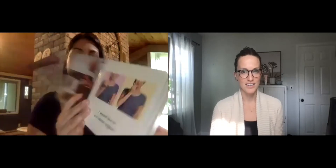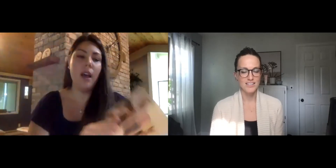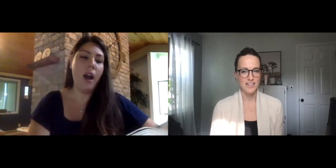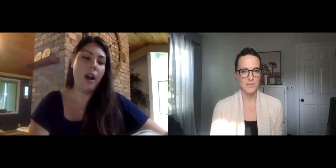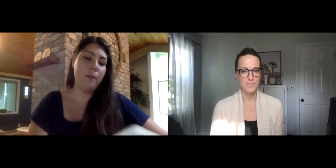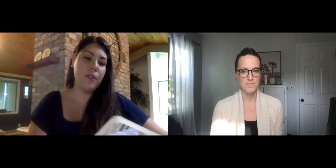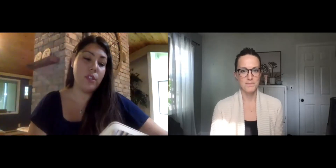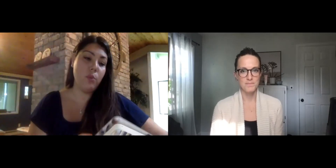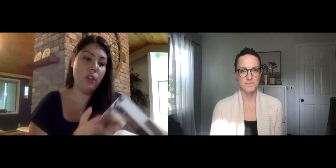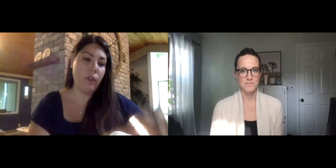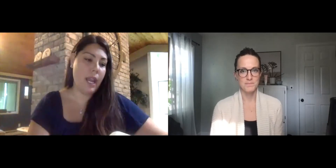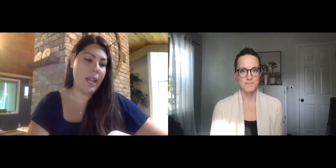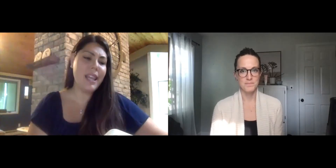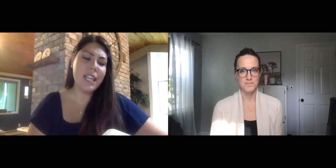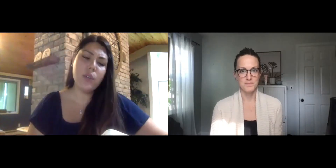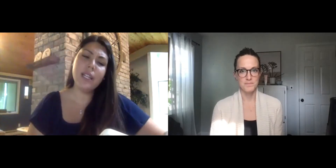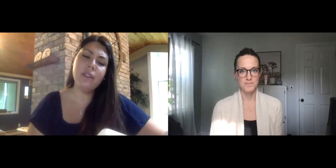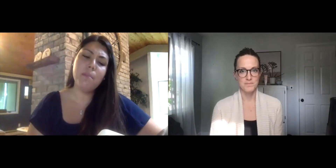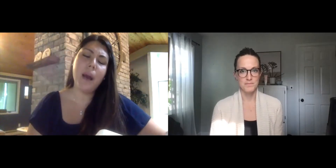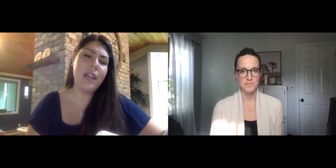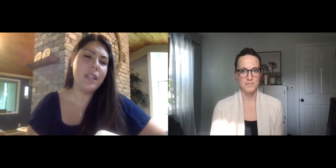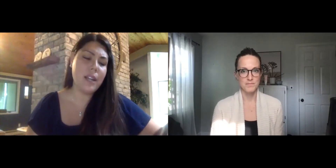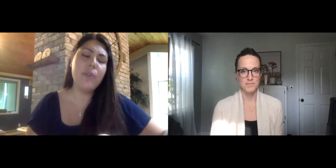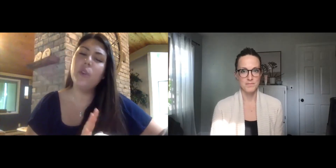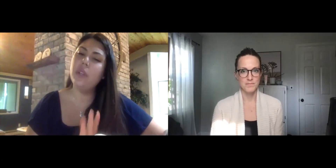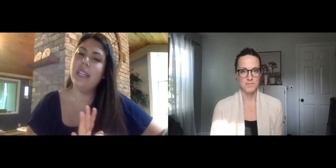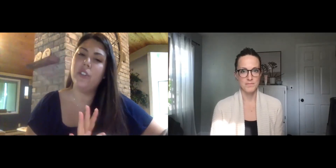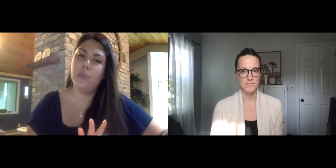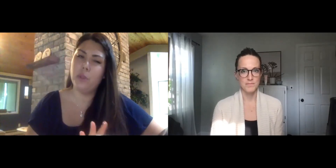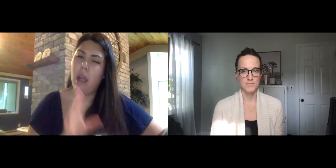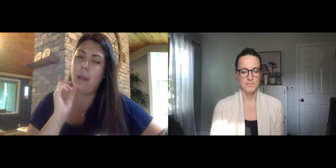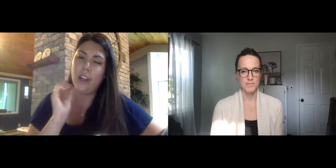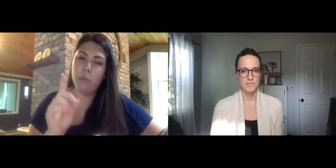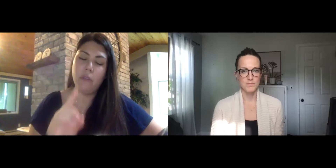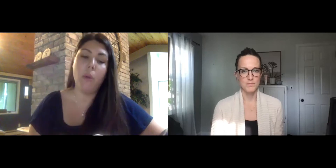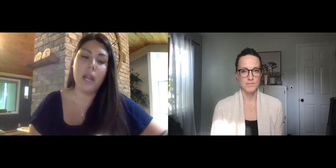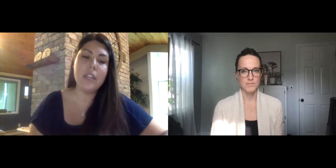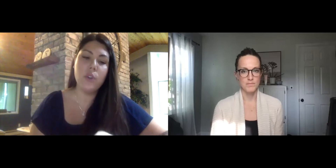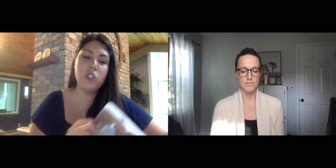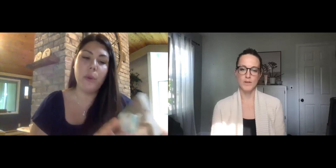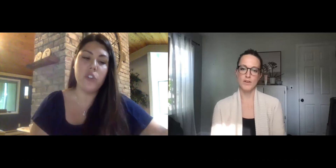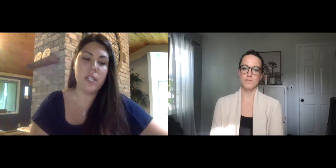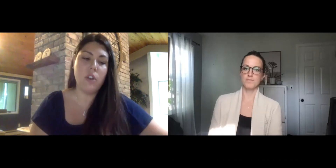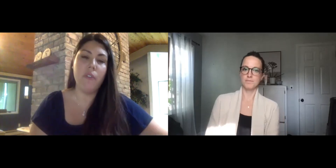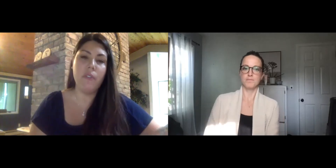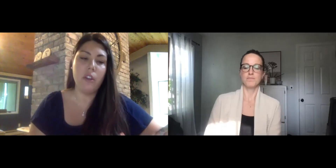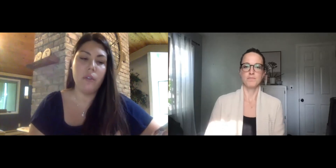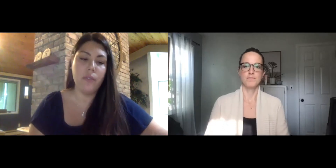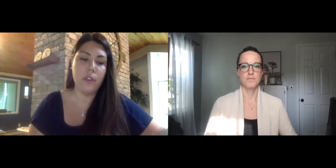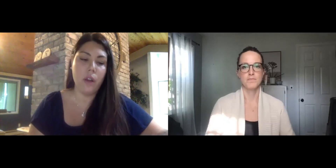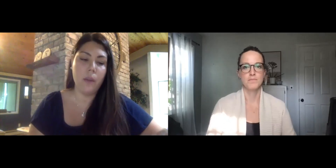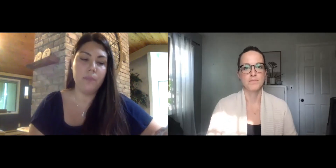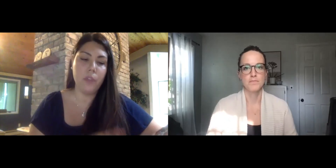this. So this would be great. And I think you can even buy these. I don't think you even need to subscribe. I could be wrong, but I think you could just purchase this off of